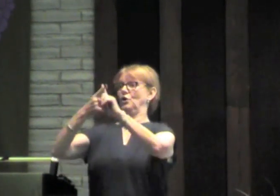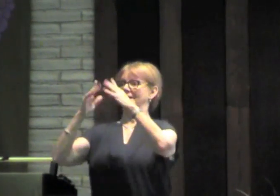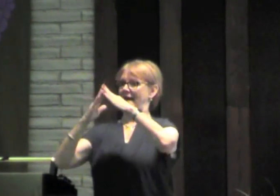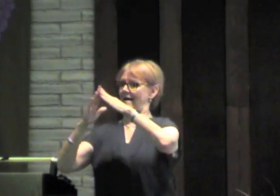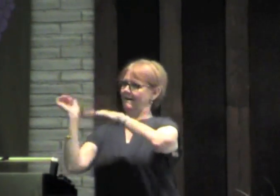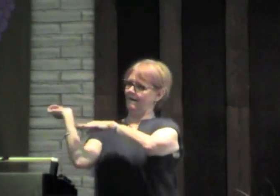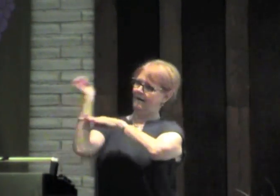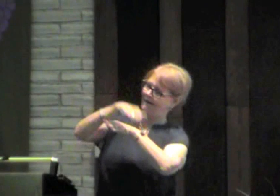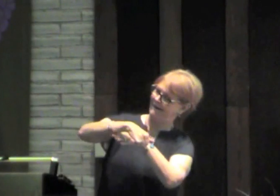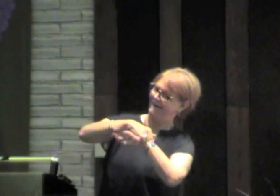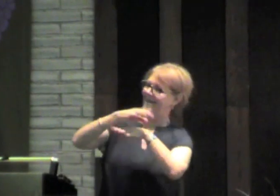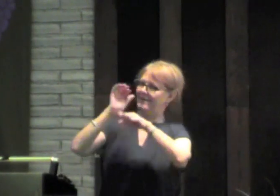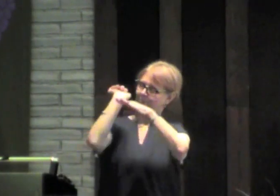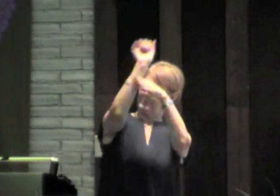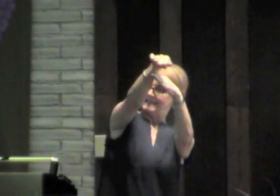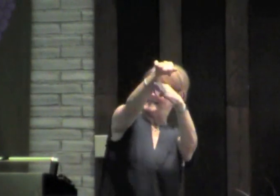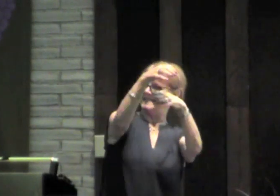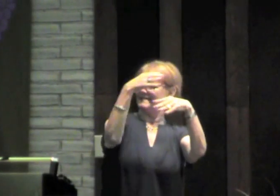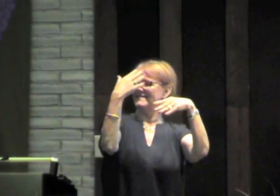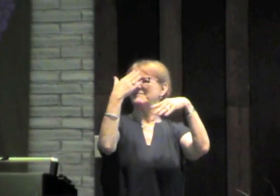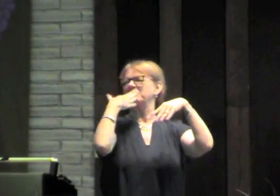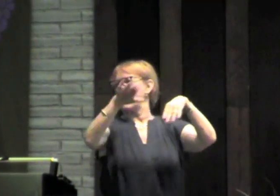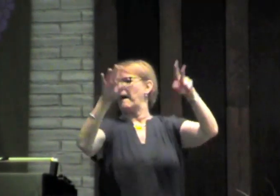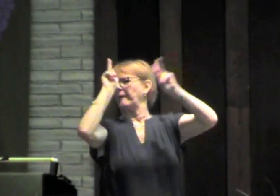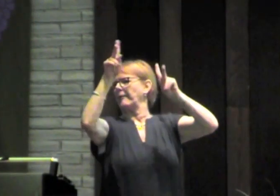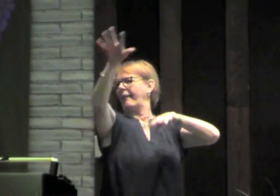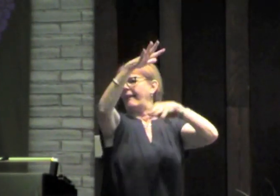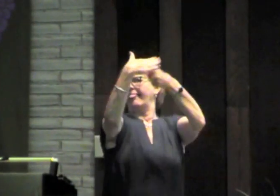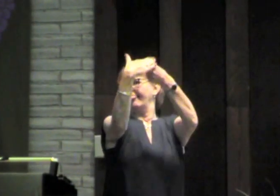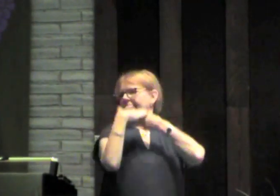and it was the first town that was conquered